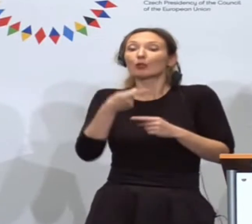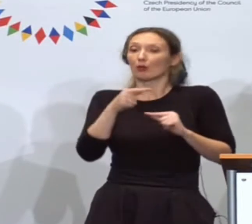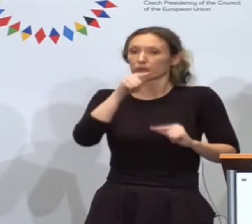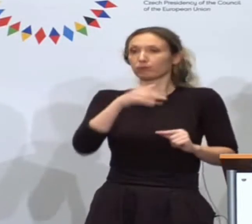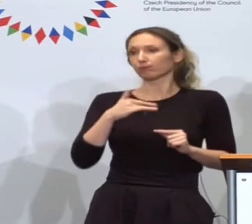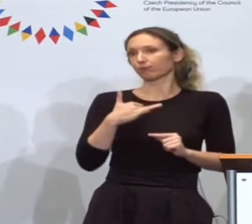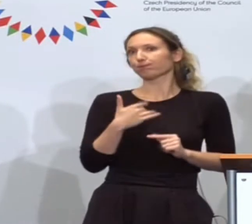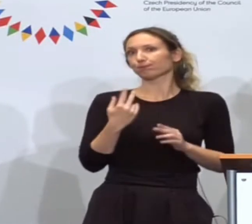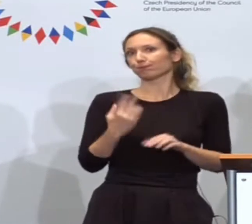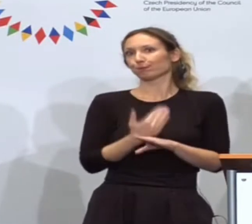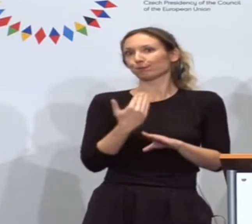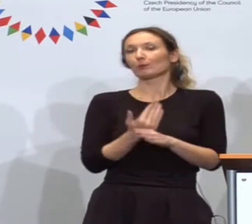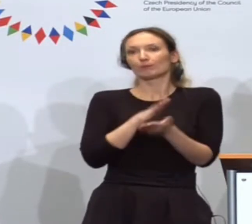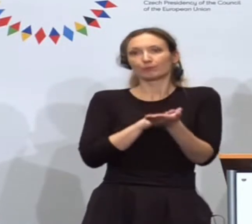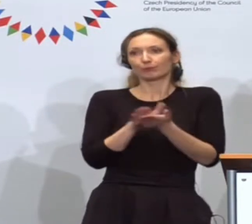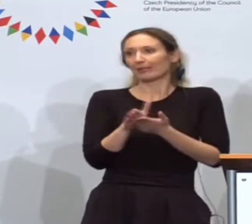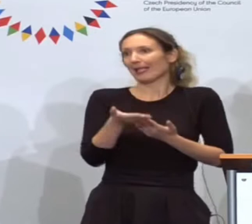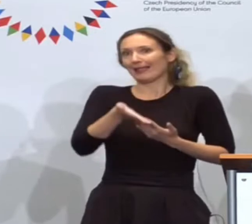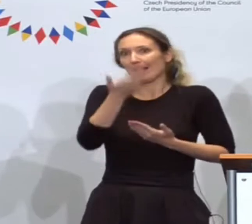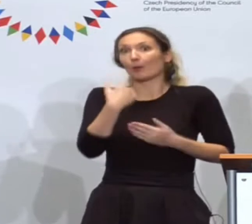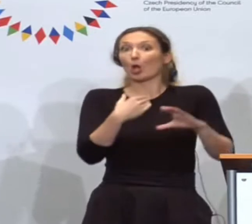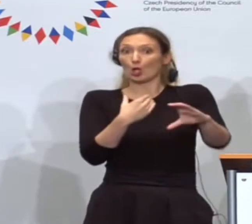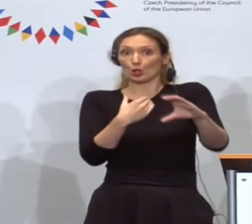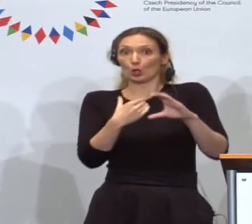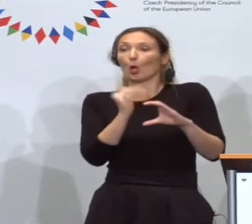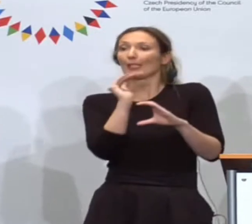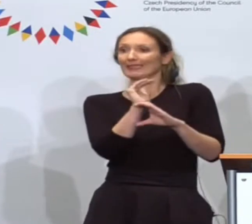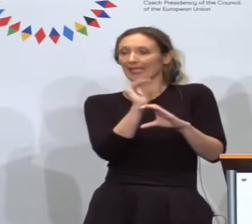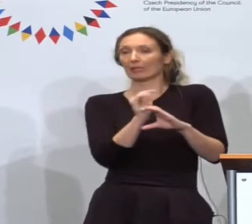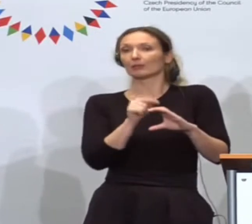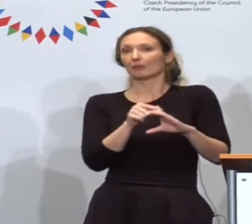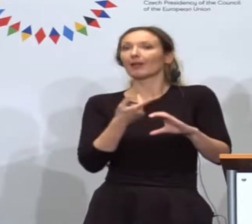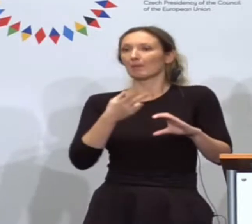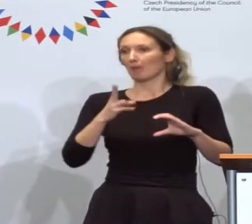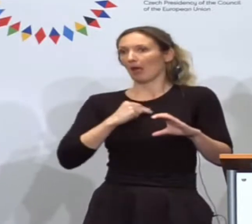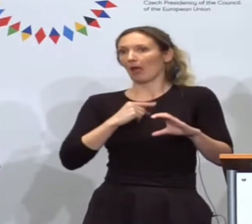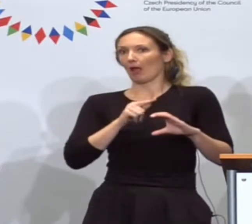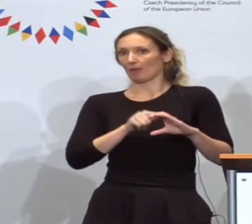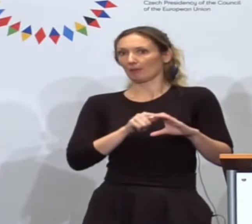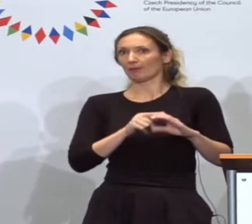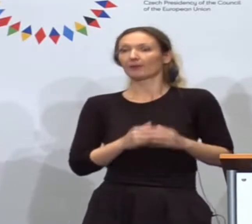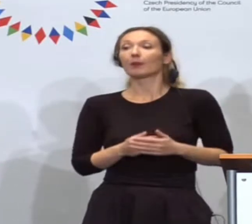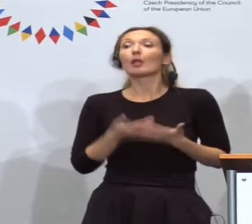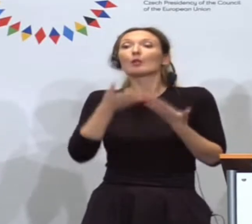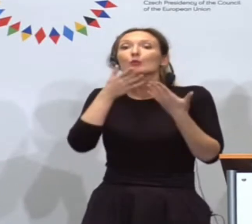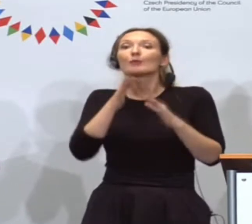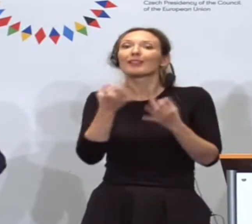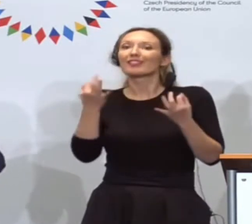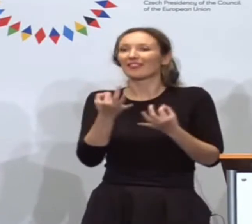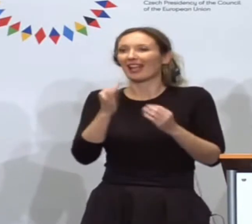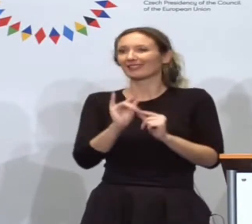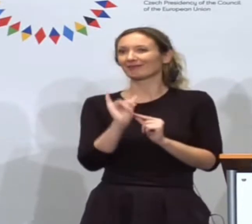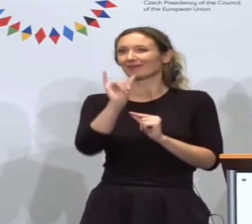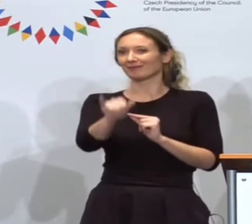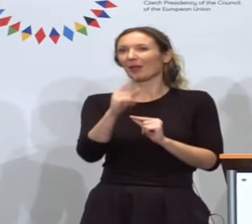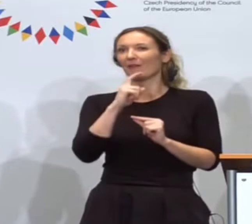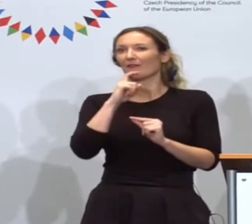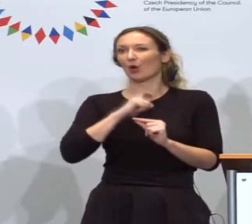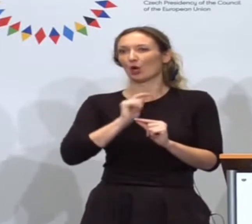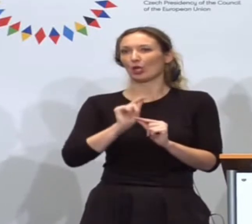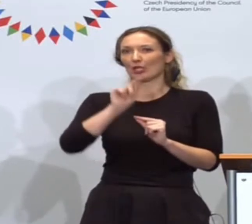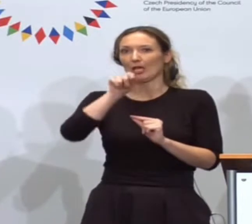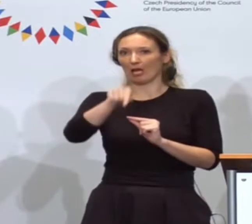This is about the European Peace Facility. About the content of the mission, it's clear that some